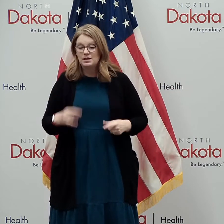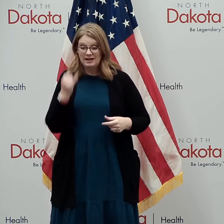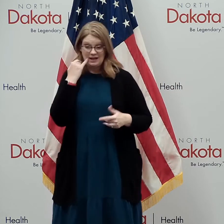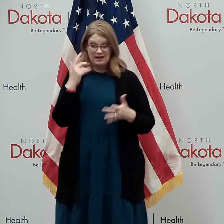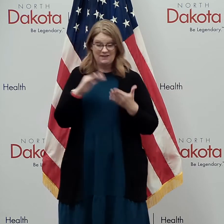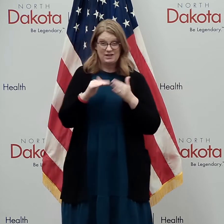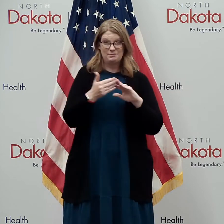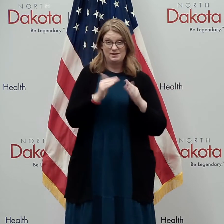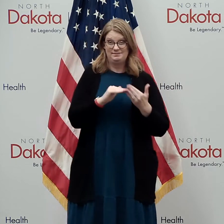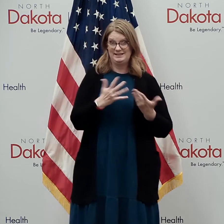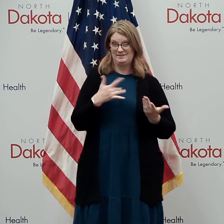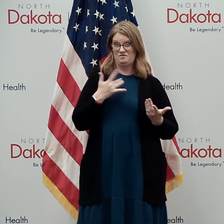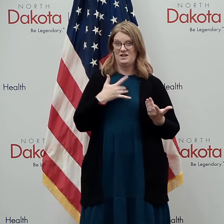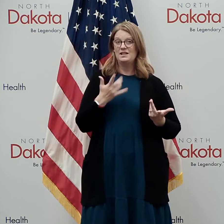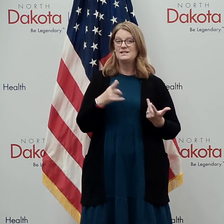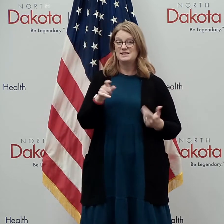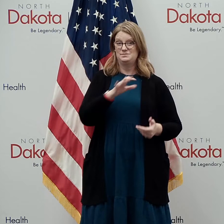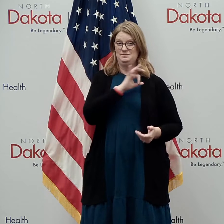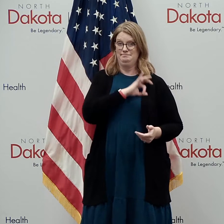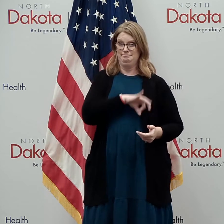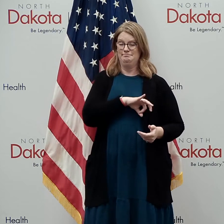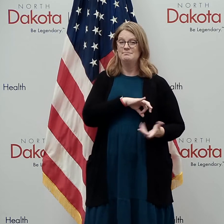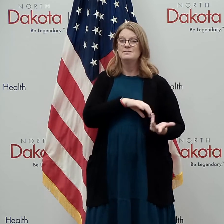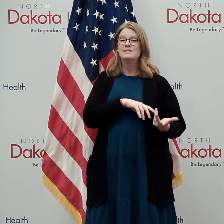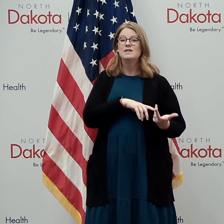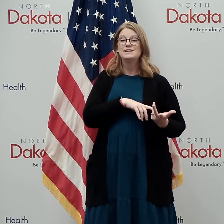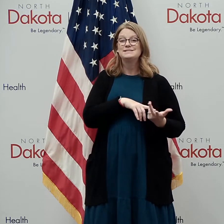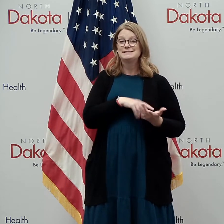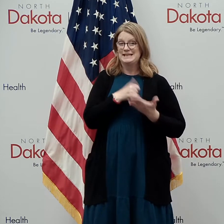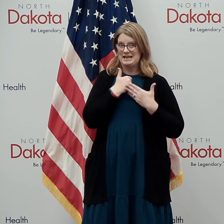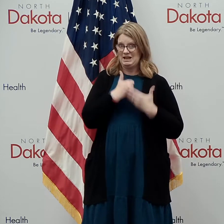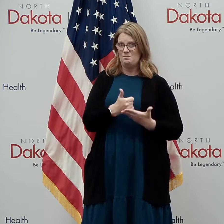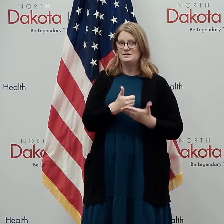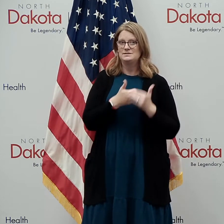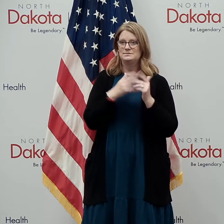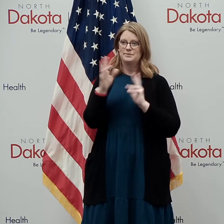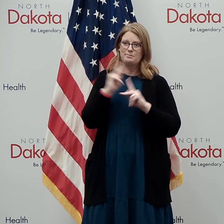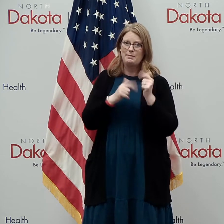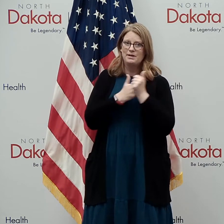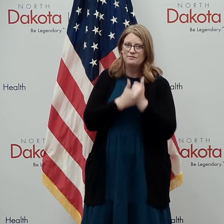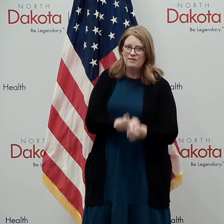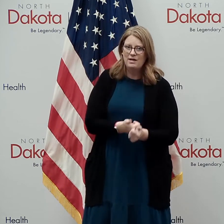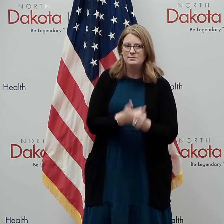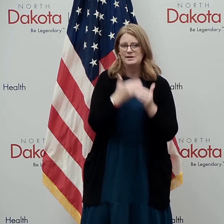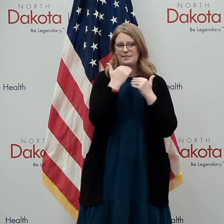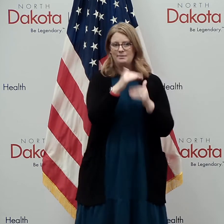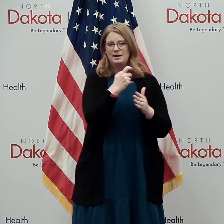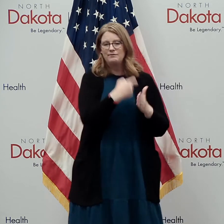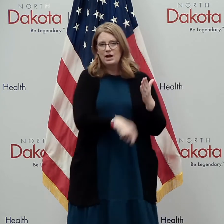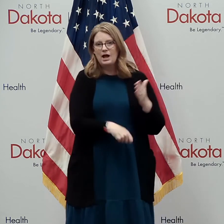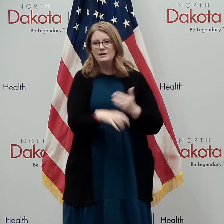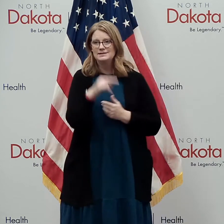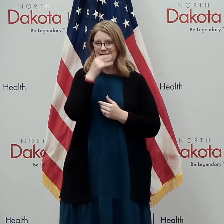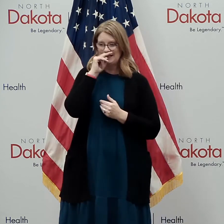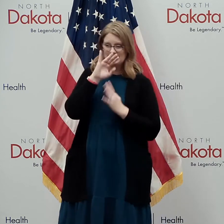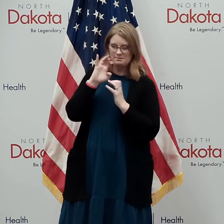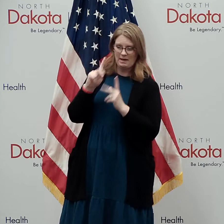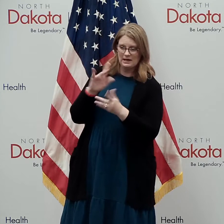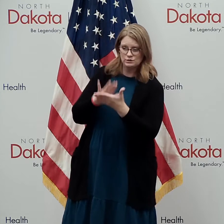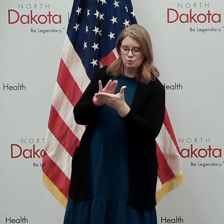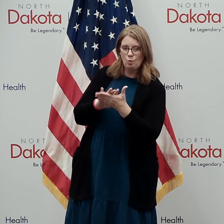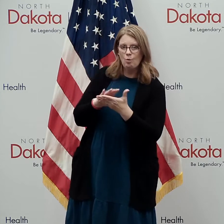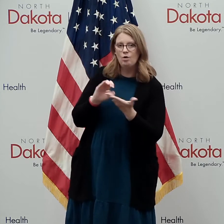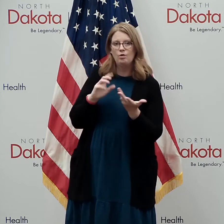this would be a huge asset to us in helping drive compliance at limited cost into either getting kids back in school or